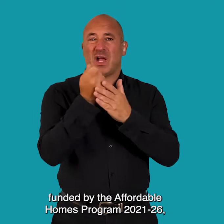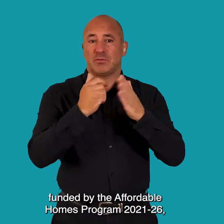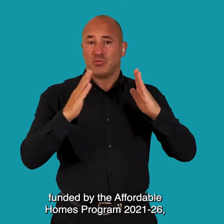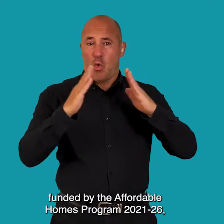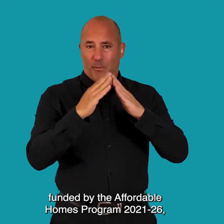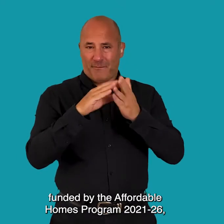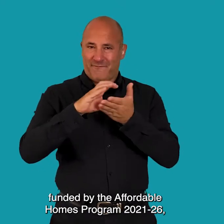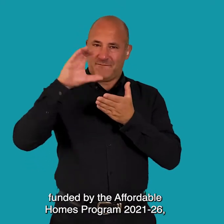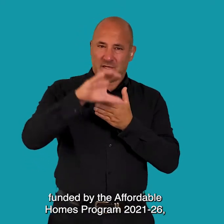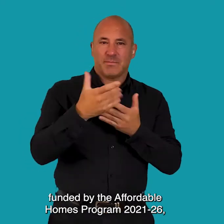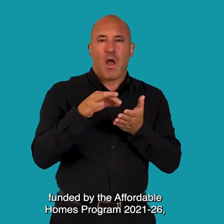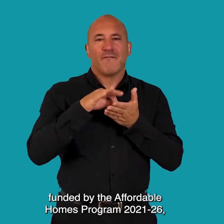the Affordable Homes Programme